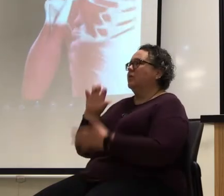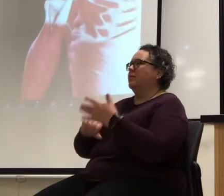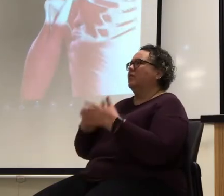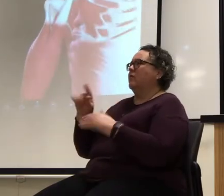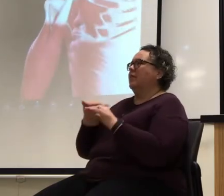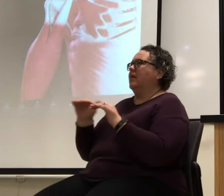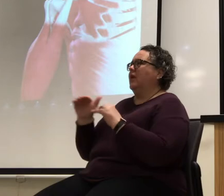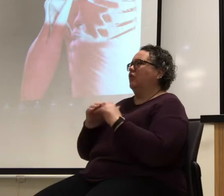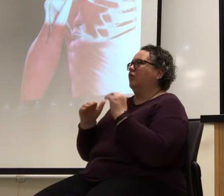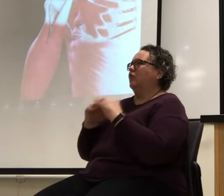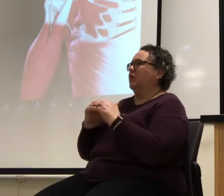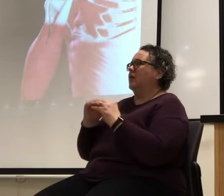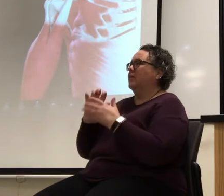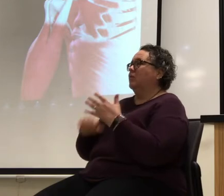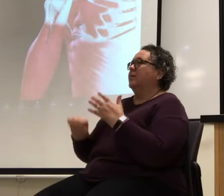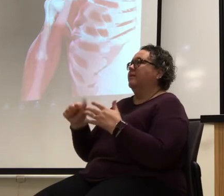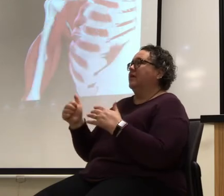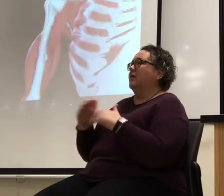I'm gonna remove another layer.